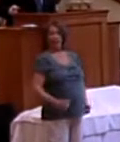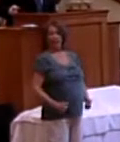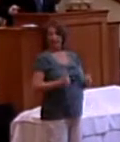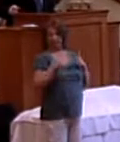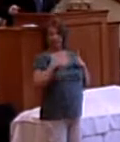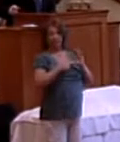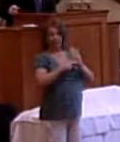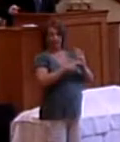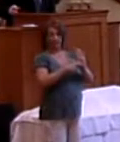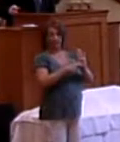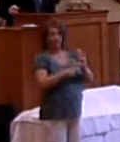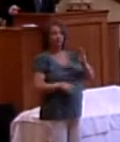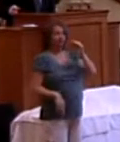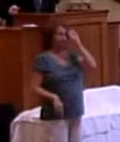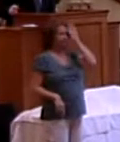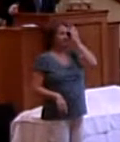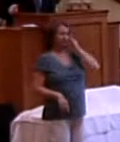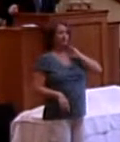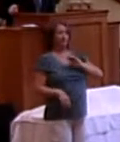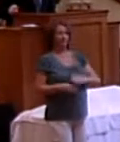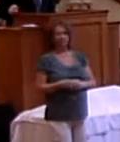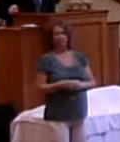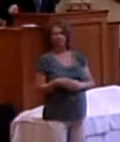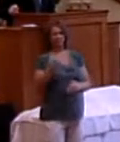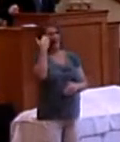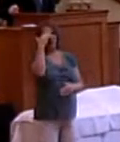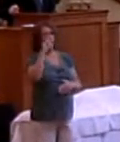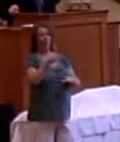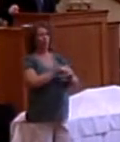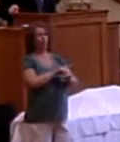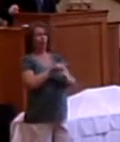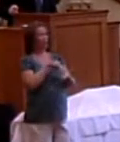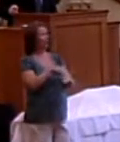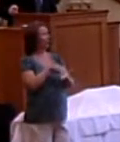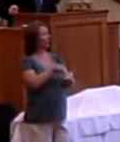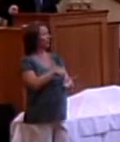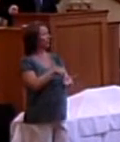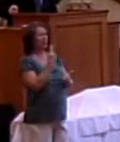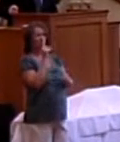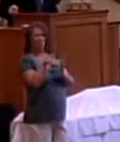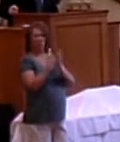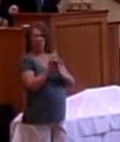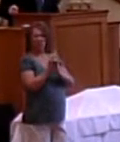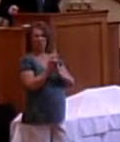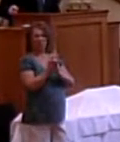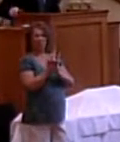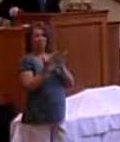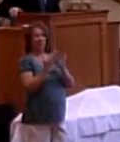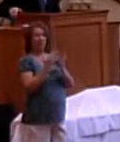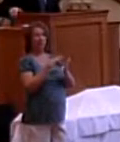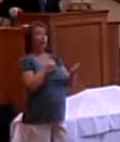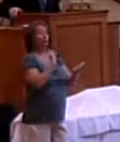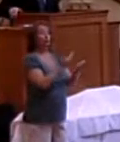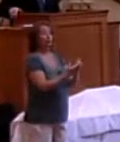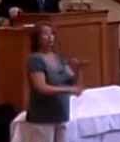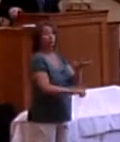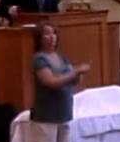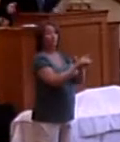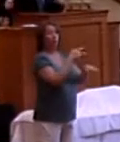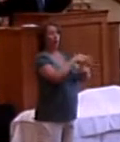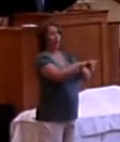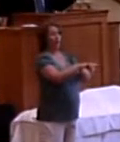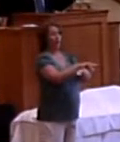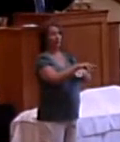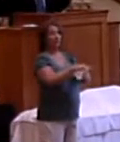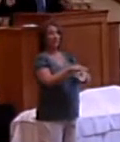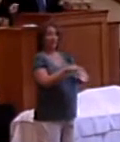and stand there. I don't know how long they stand, probably for up to an hour, I guess. But he said arrive early so they can stand. They make a